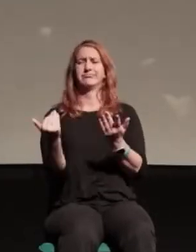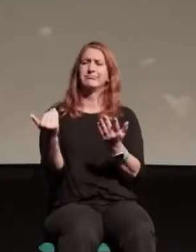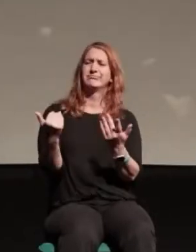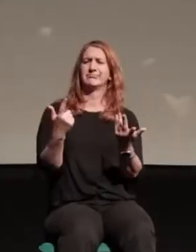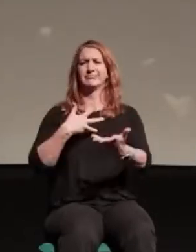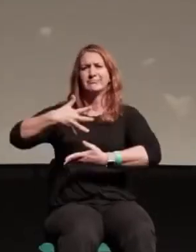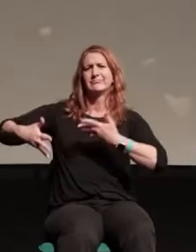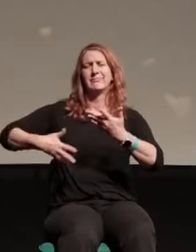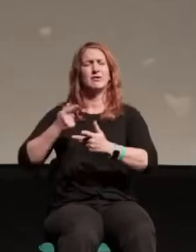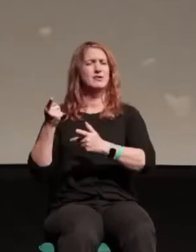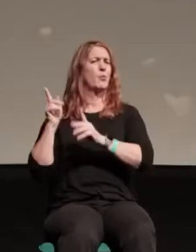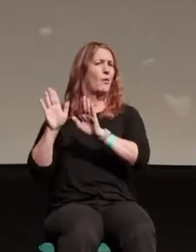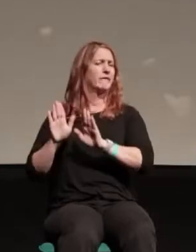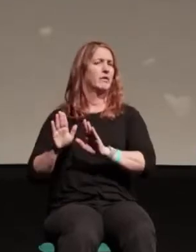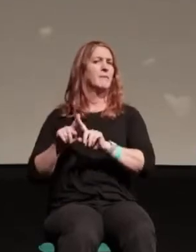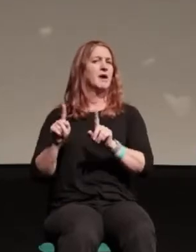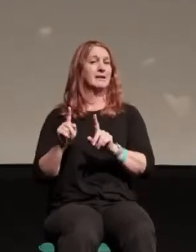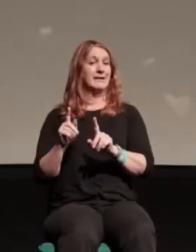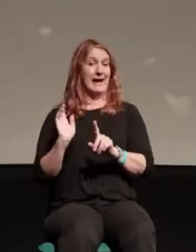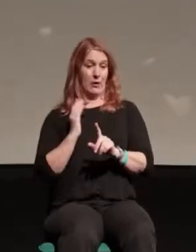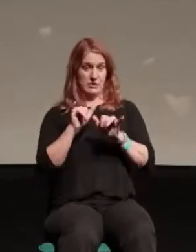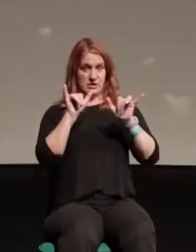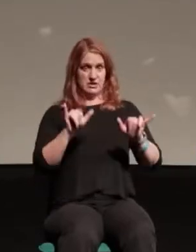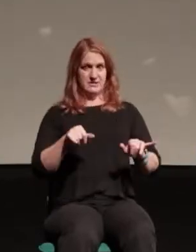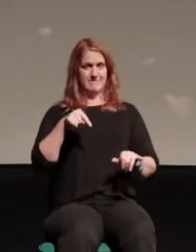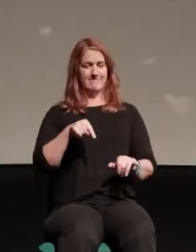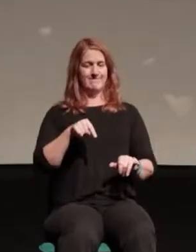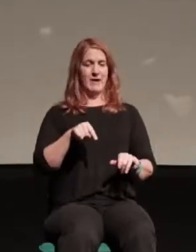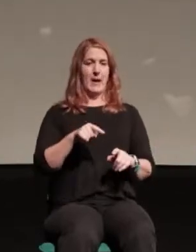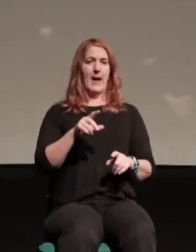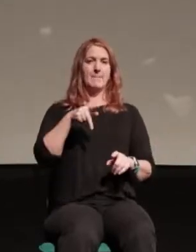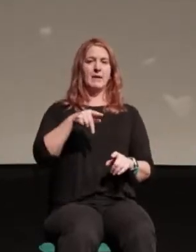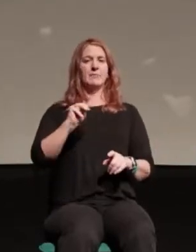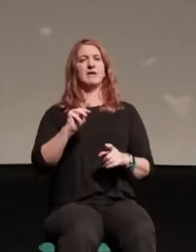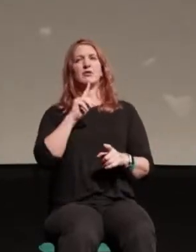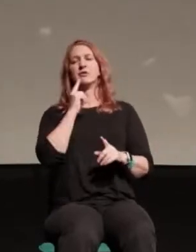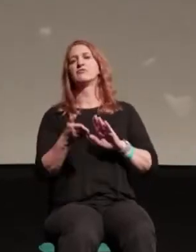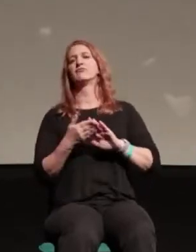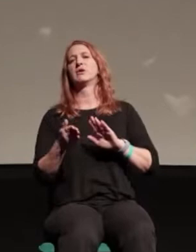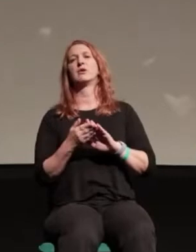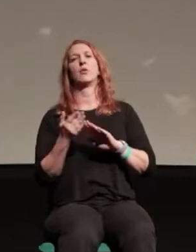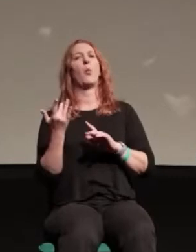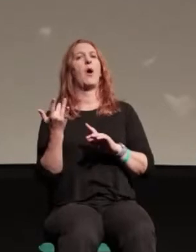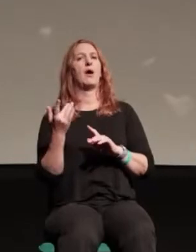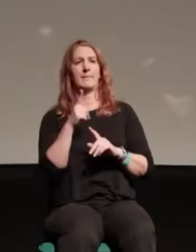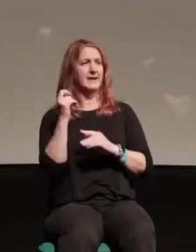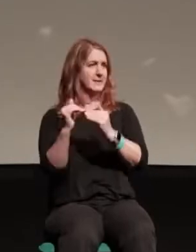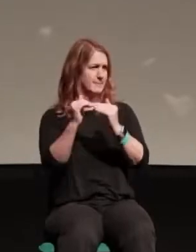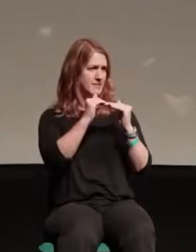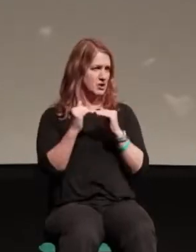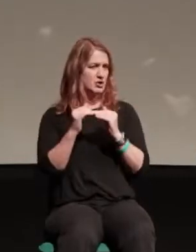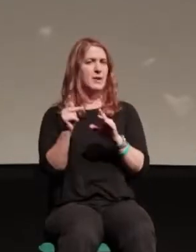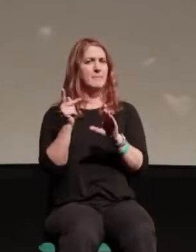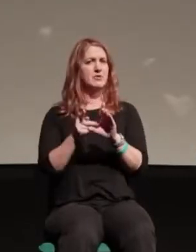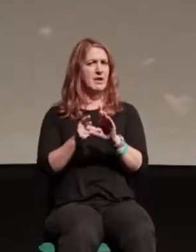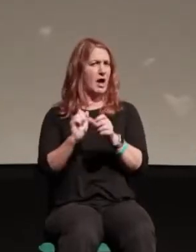wonderful. But as a system, public media operates with a number of tiers, and how we get to participate with